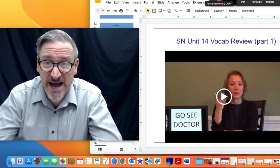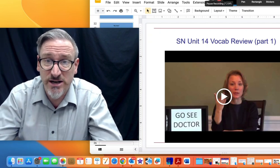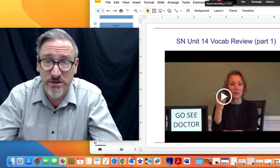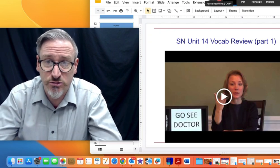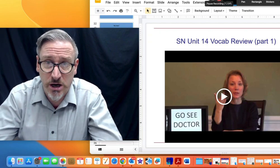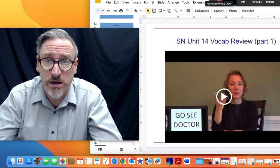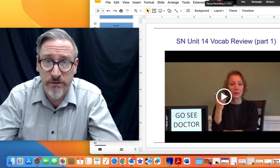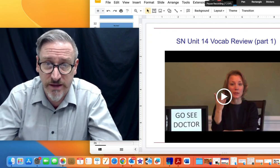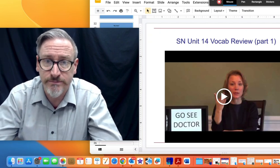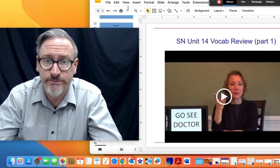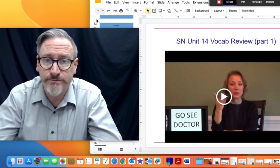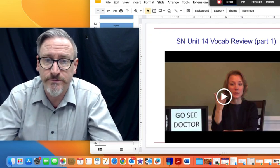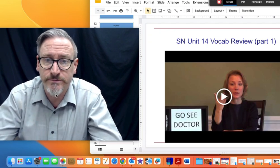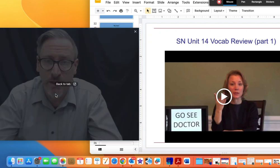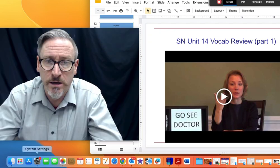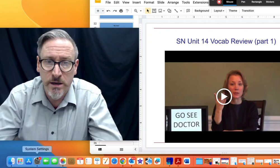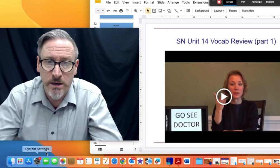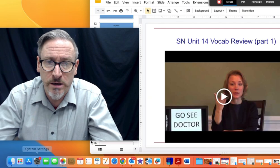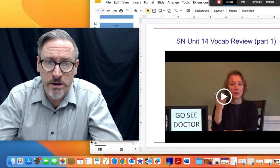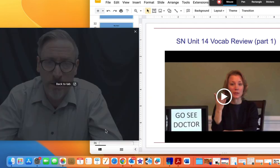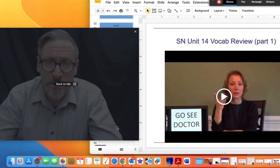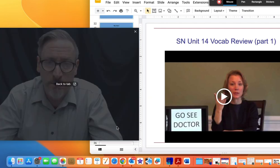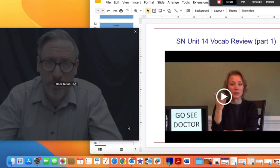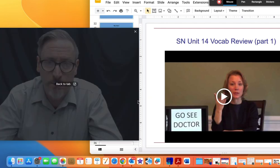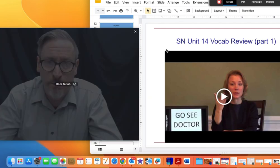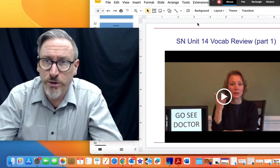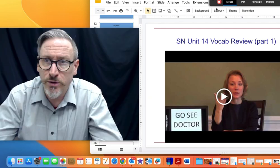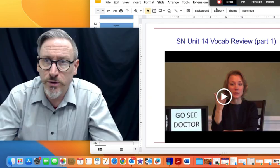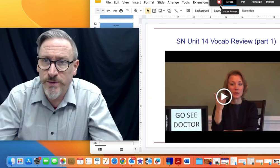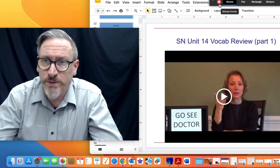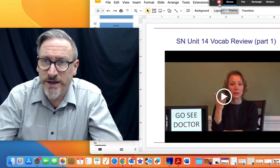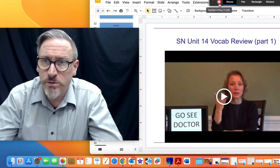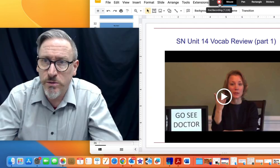with that truck thing. Boop, boop, boop. So I can close.